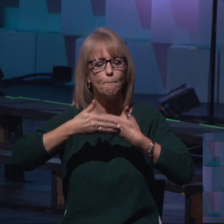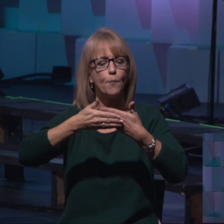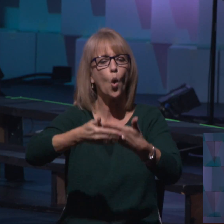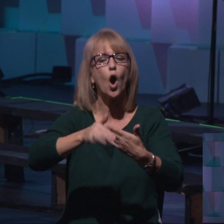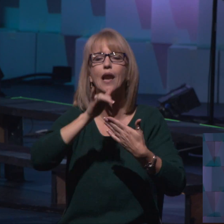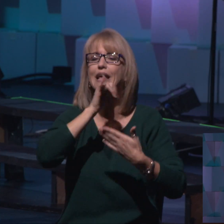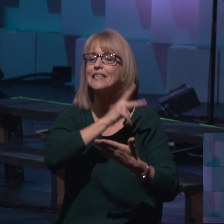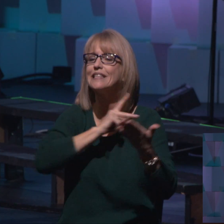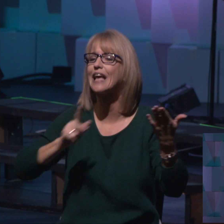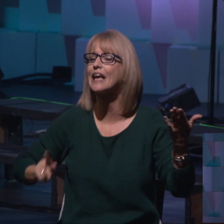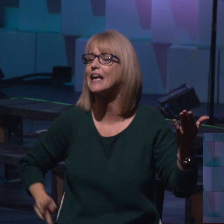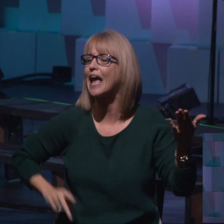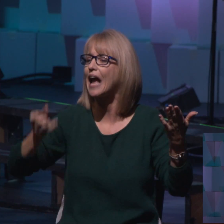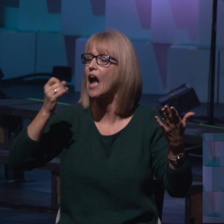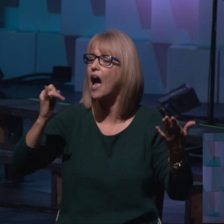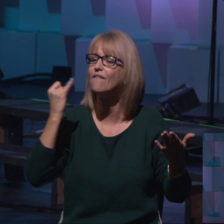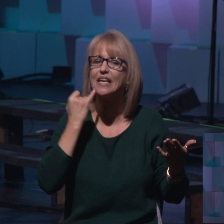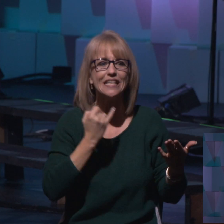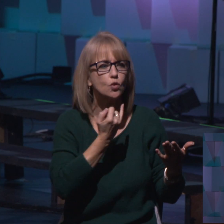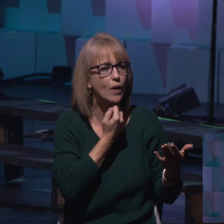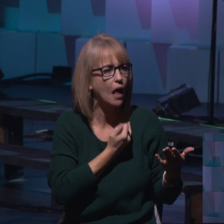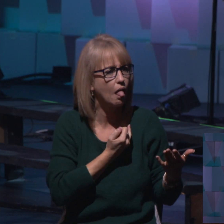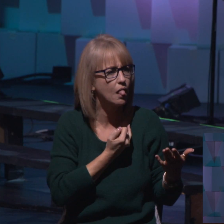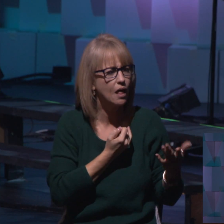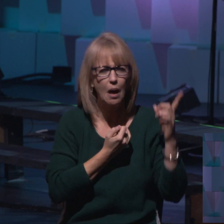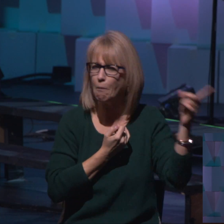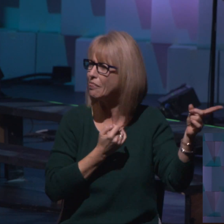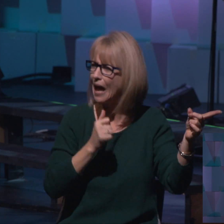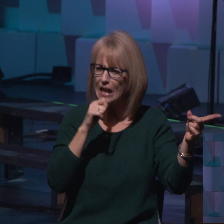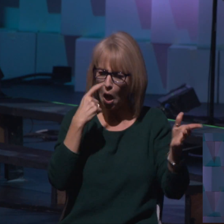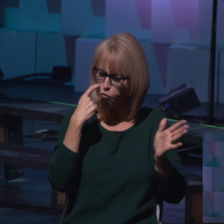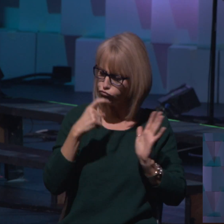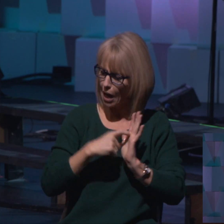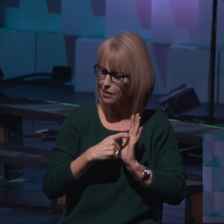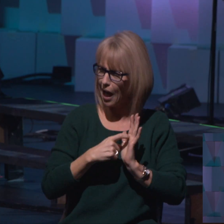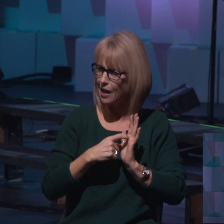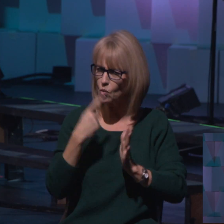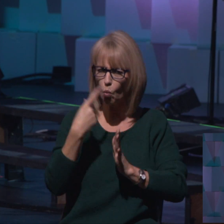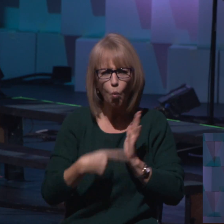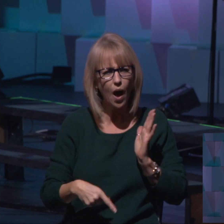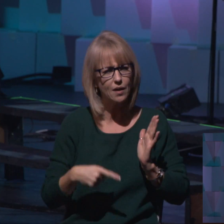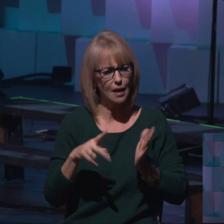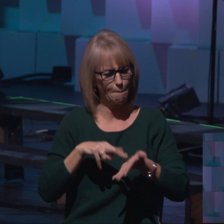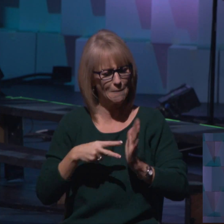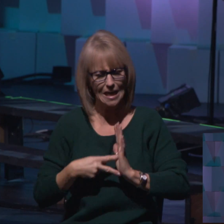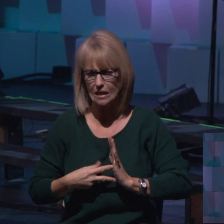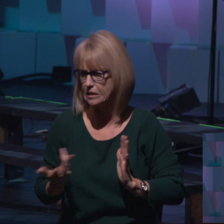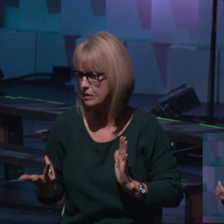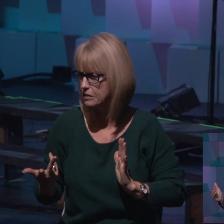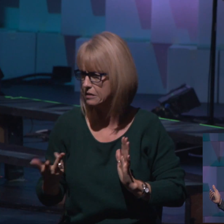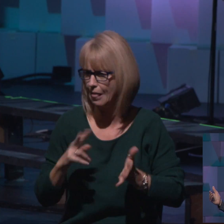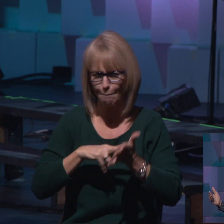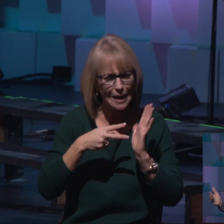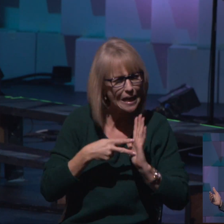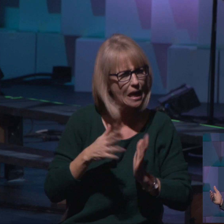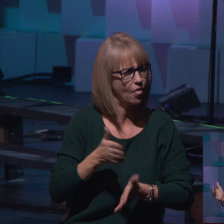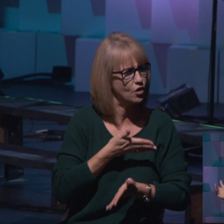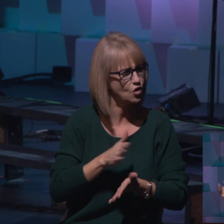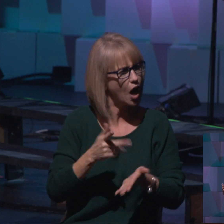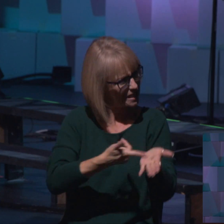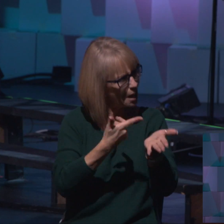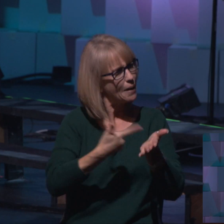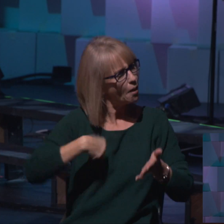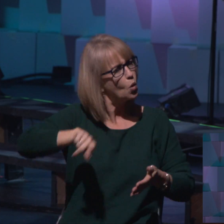Israel. So if they're acknowledging, they're singing it, but they don't even realize what they're singing. And sometimes we do the same thing, isn't it?